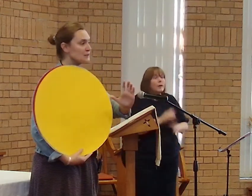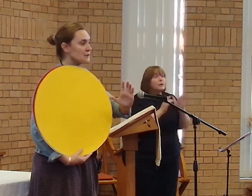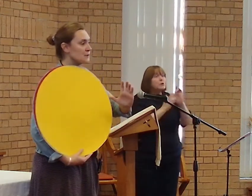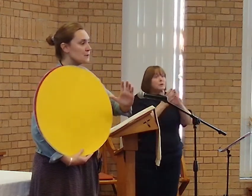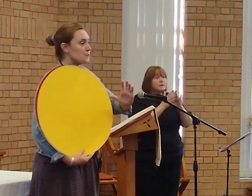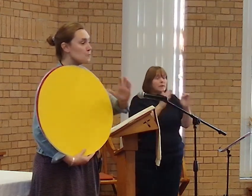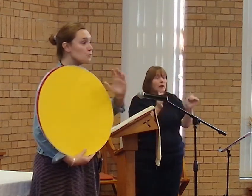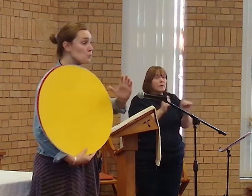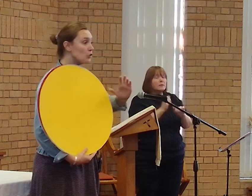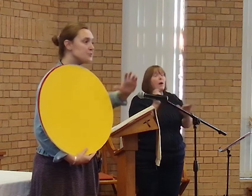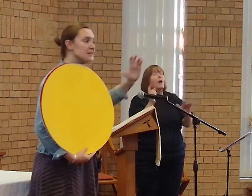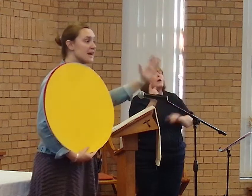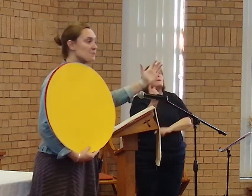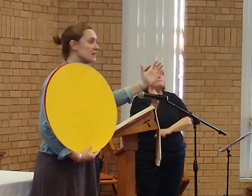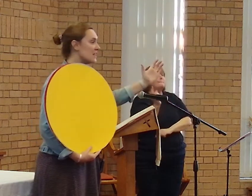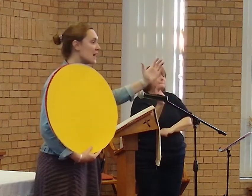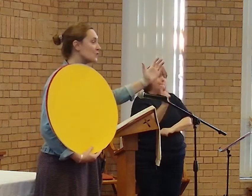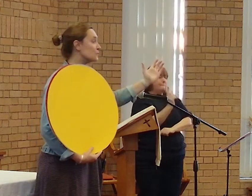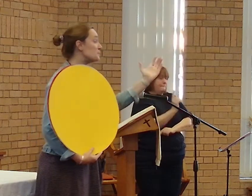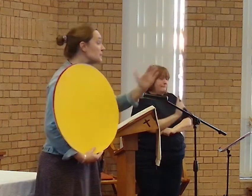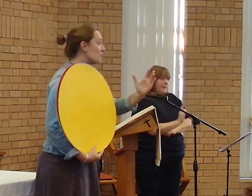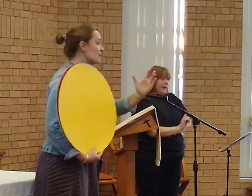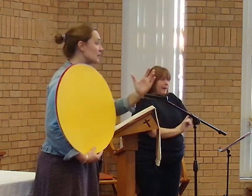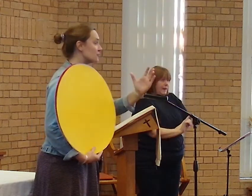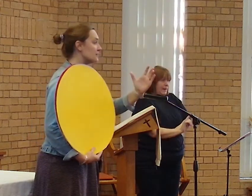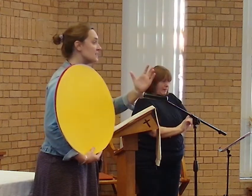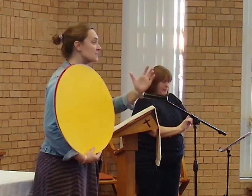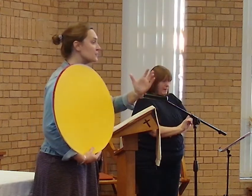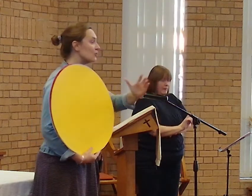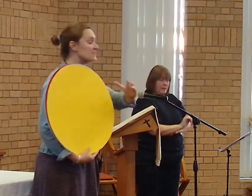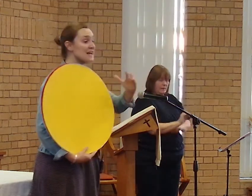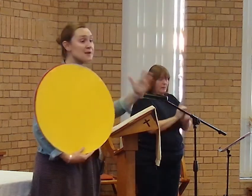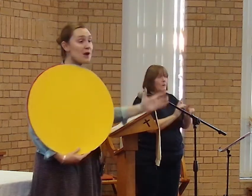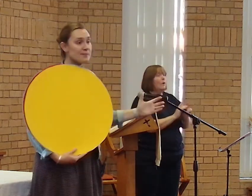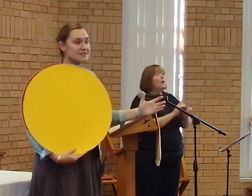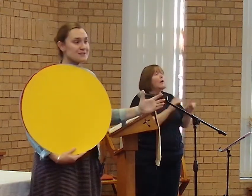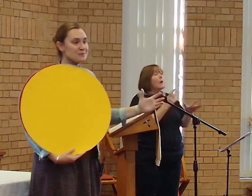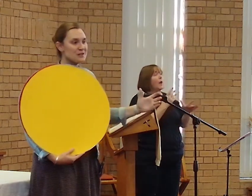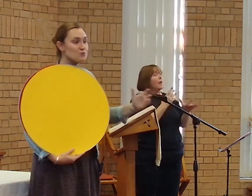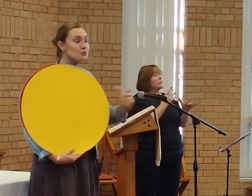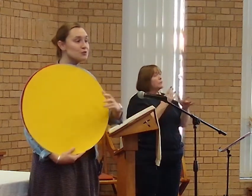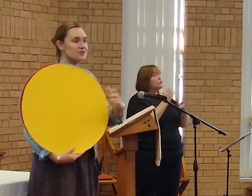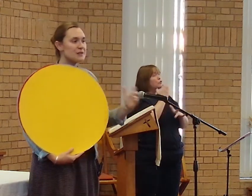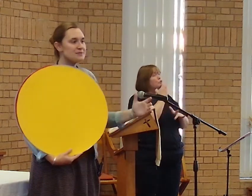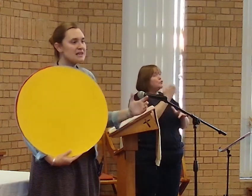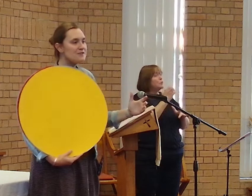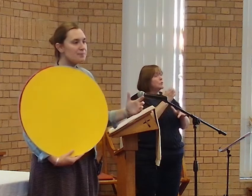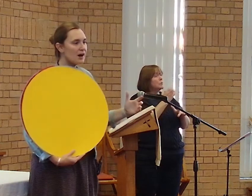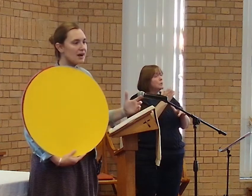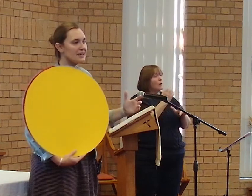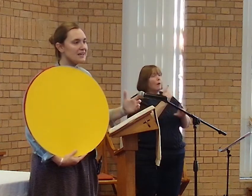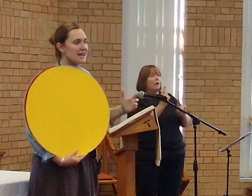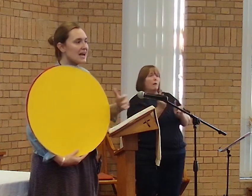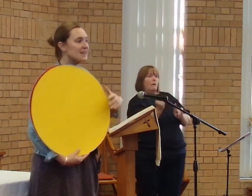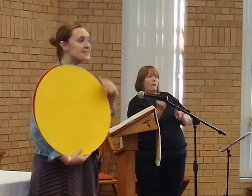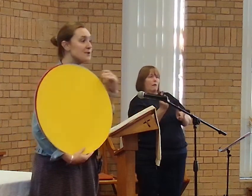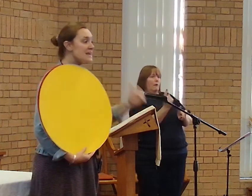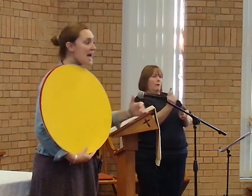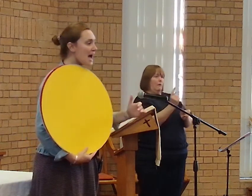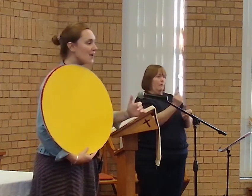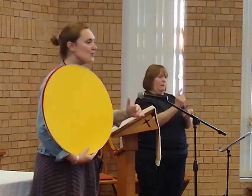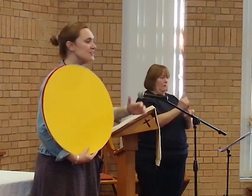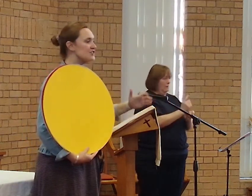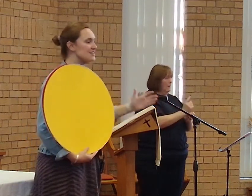desert, what do we get when God's people emerge from the desert? We got the Ten Commandments, didn't we? The rules for them to live by. And